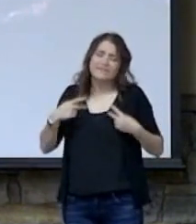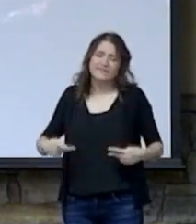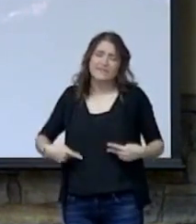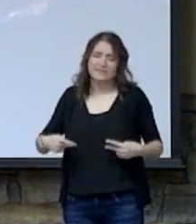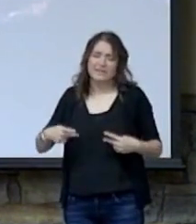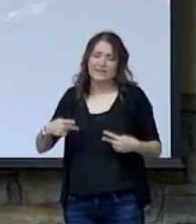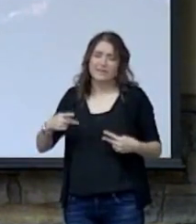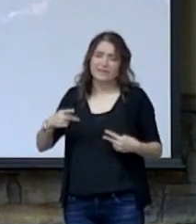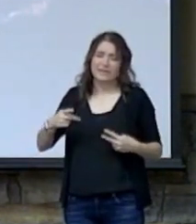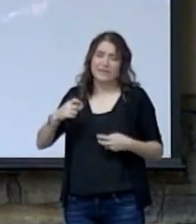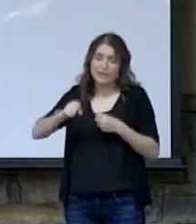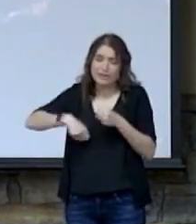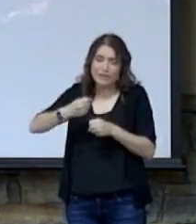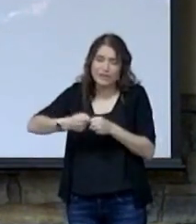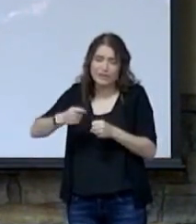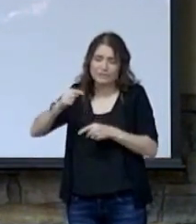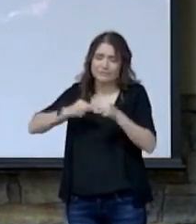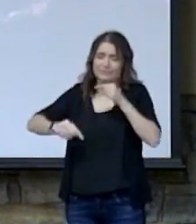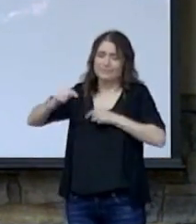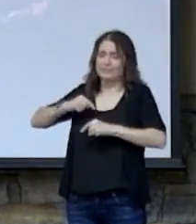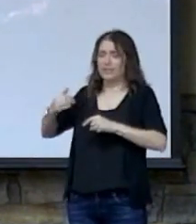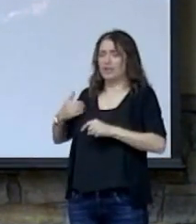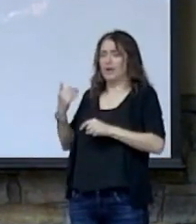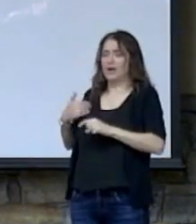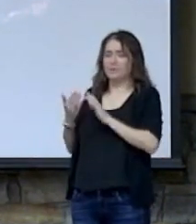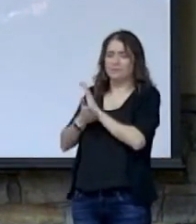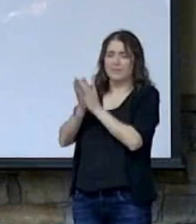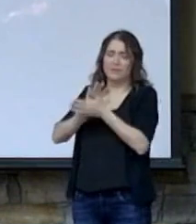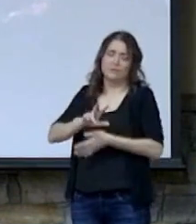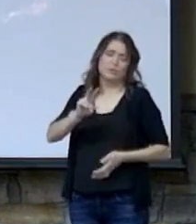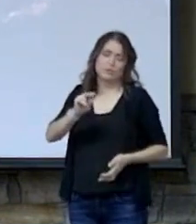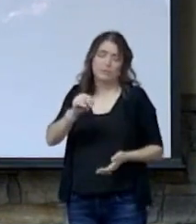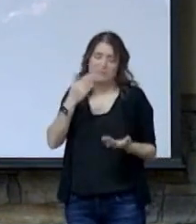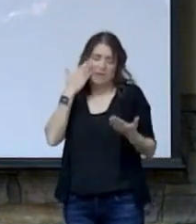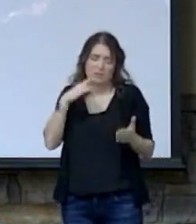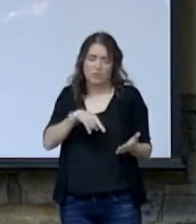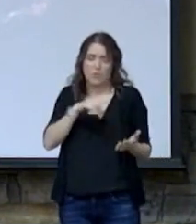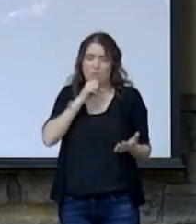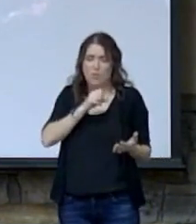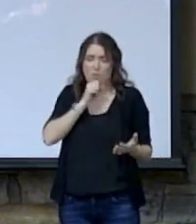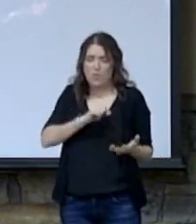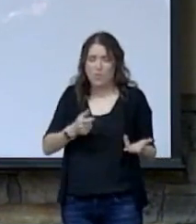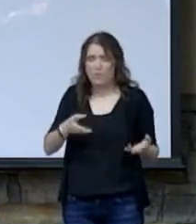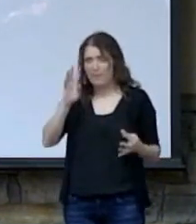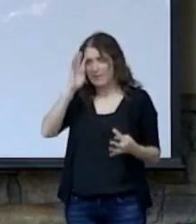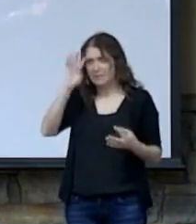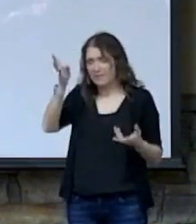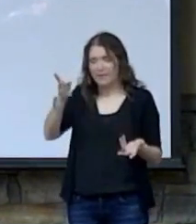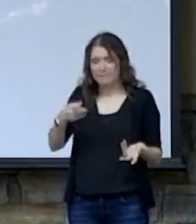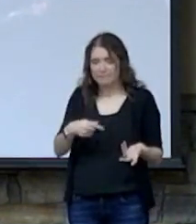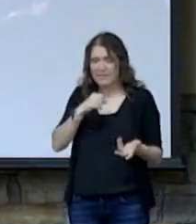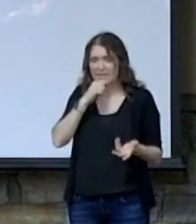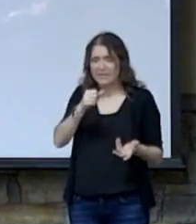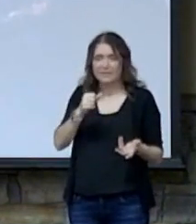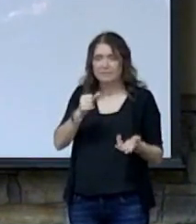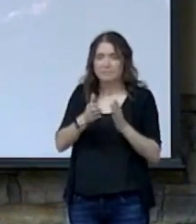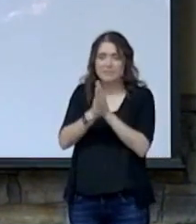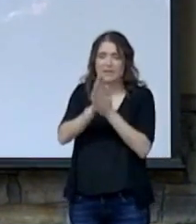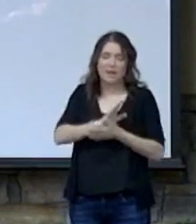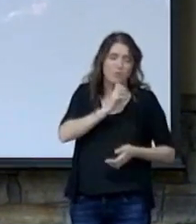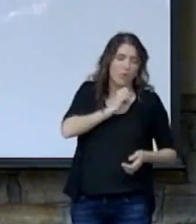years. He didn't physically go from, I don't know what age he would have been here. We'll just make something up. He didn't physically go